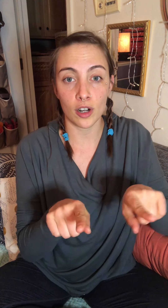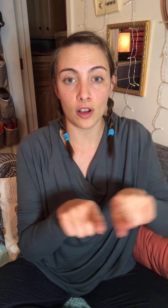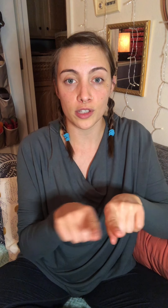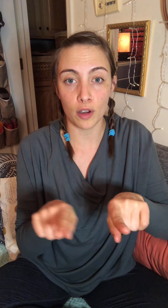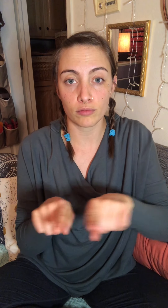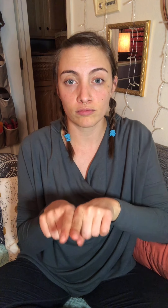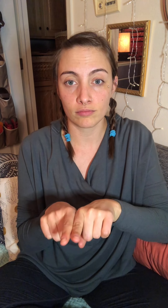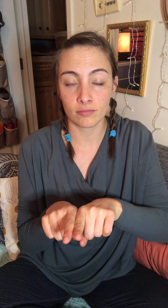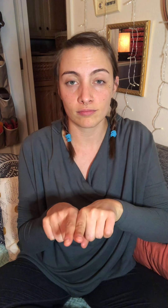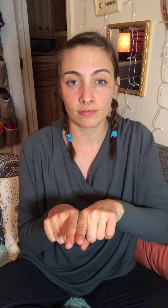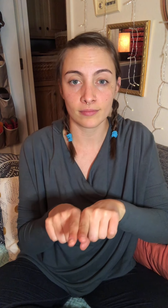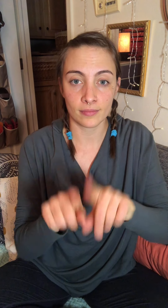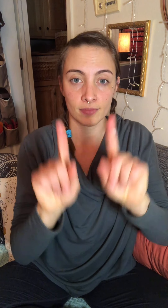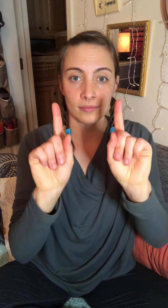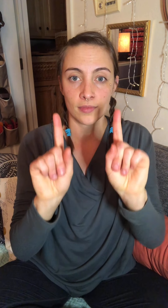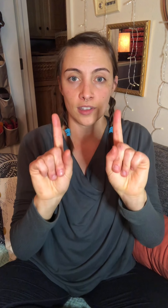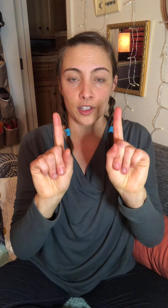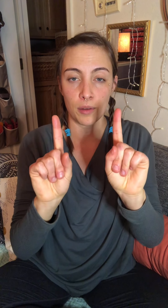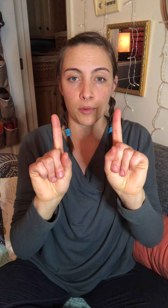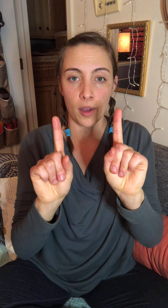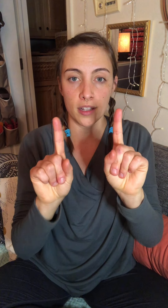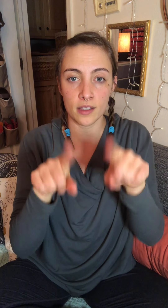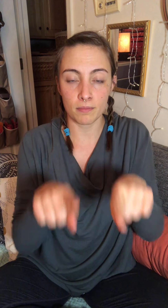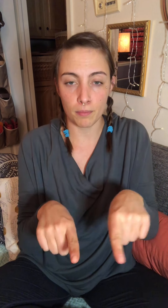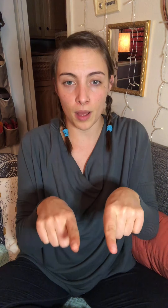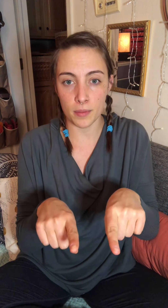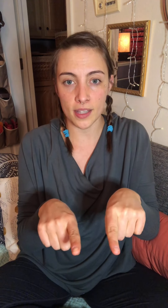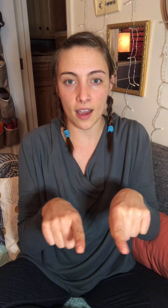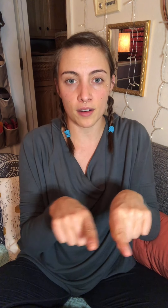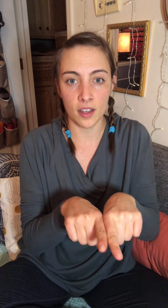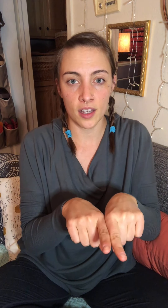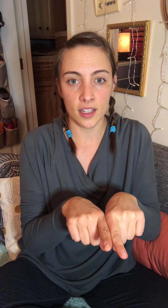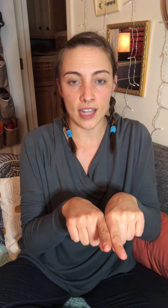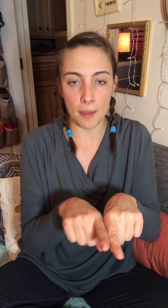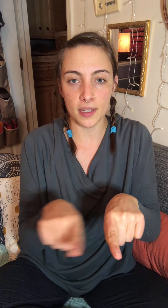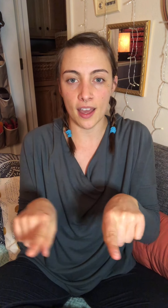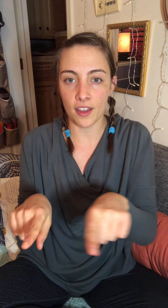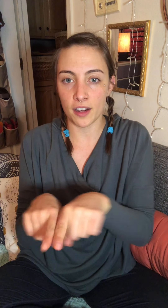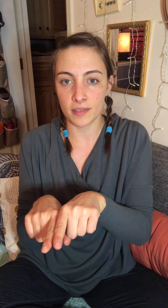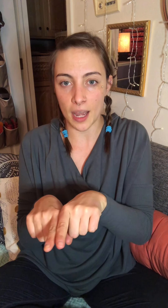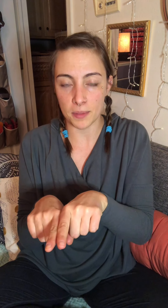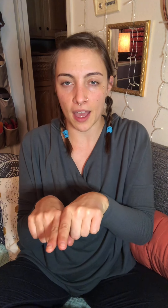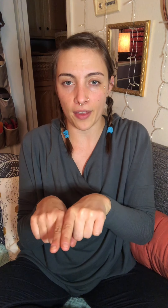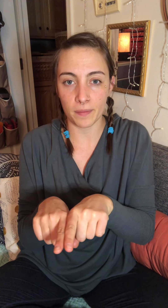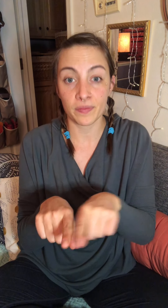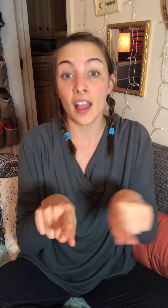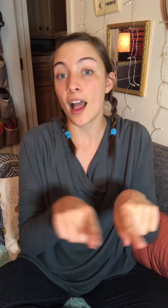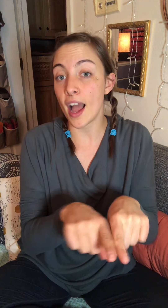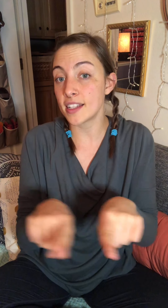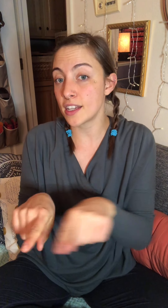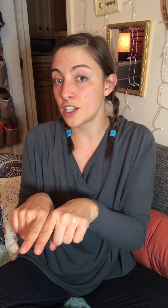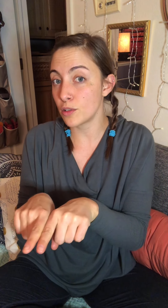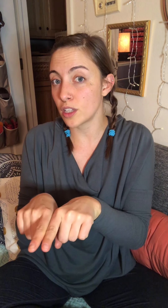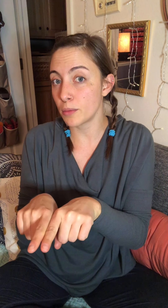also. Two number ones, palms down, tap together, tap together. I tend to do a little bit of